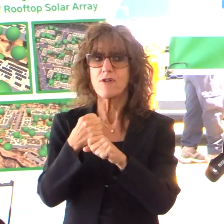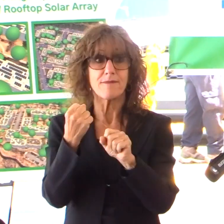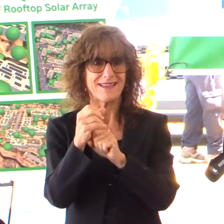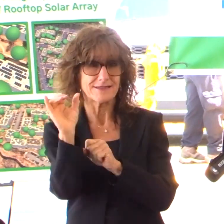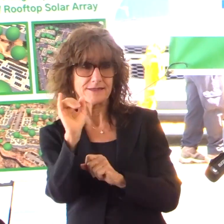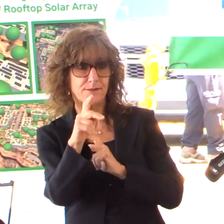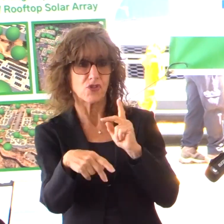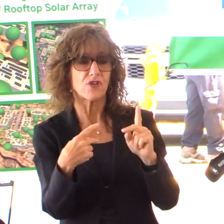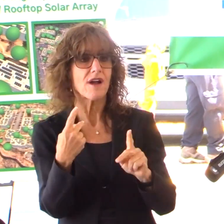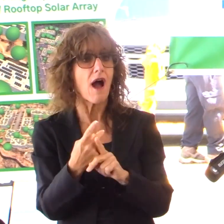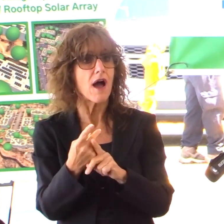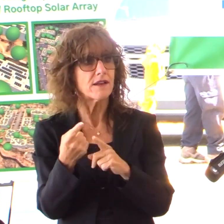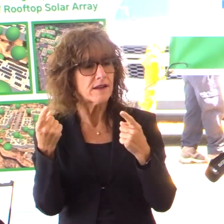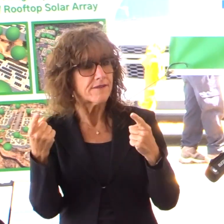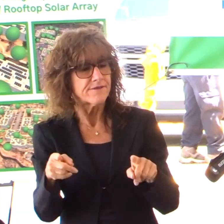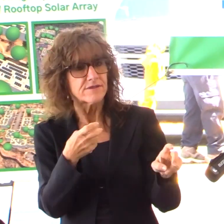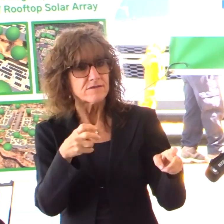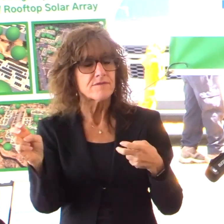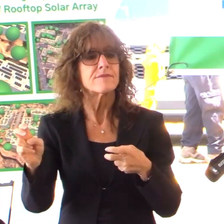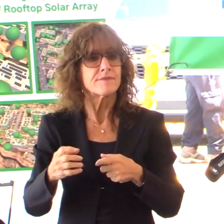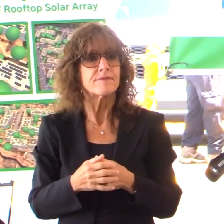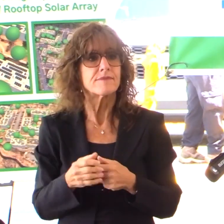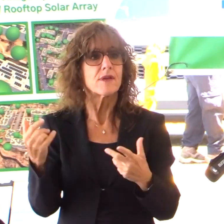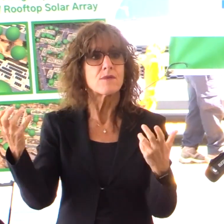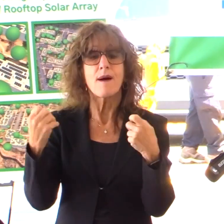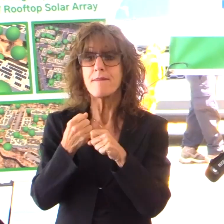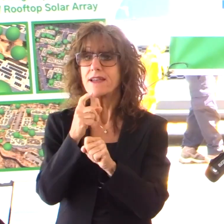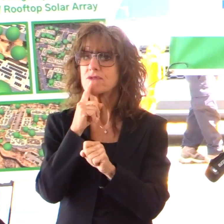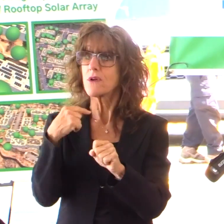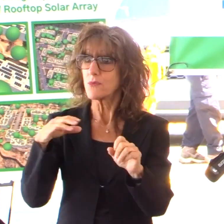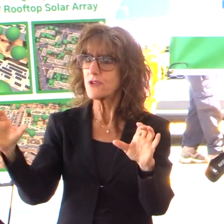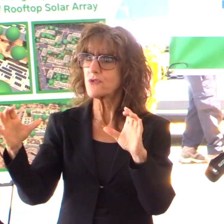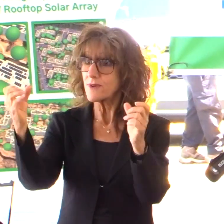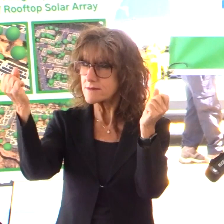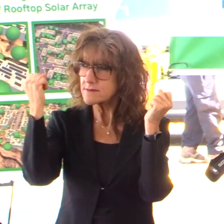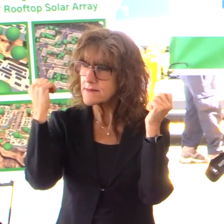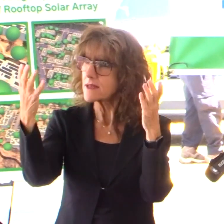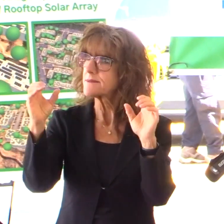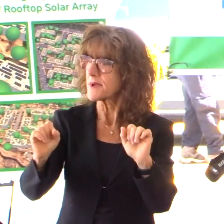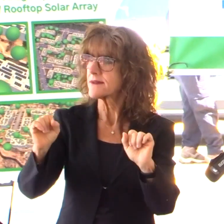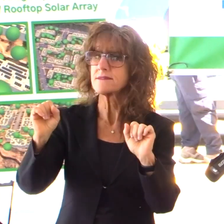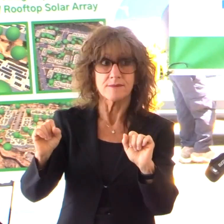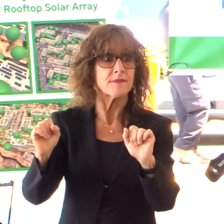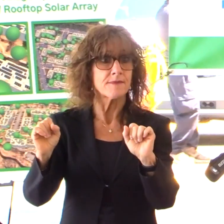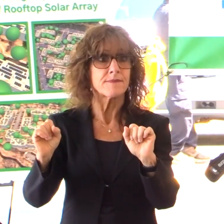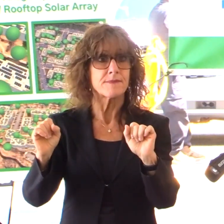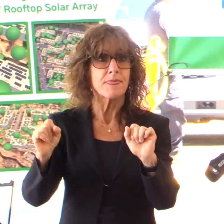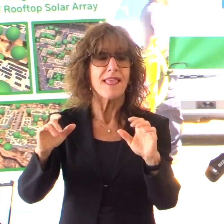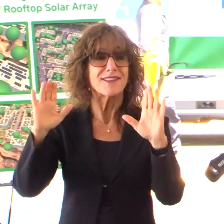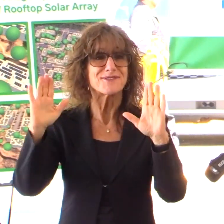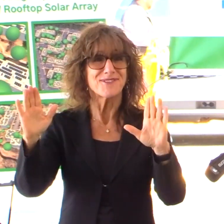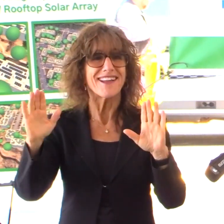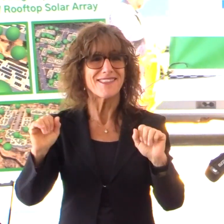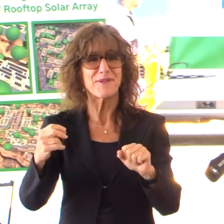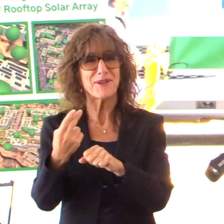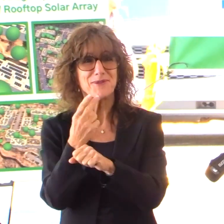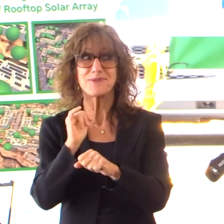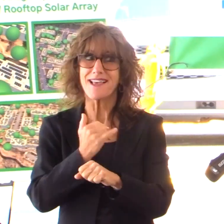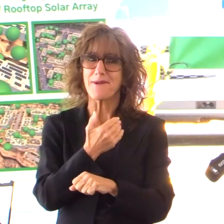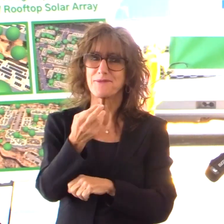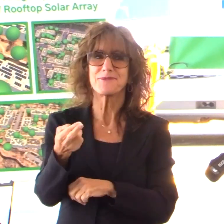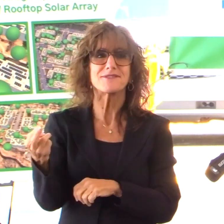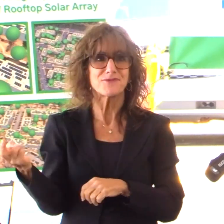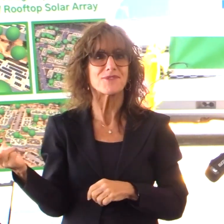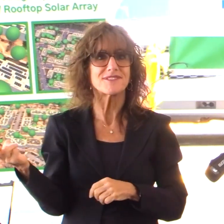similar kind of transition. So we want to make sure we do as many of these as possible, and it's great to be able to use our